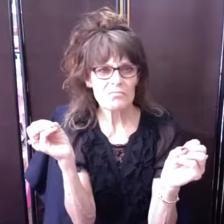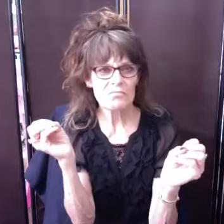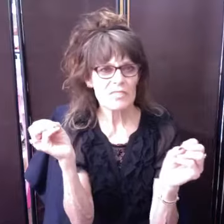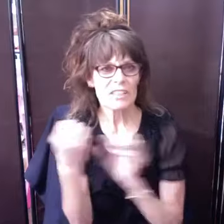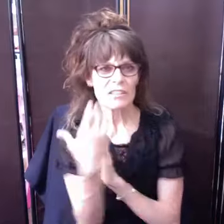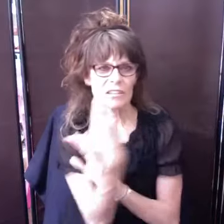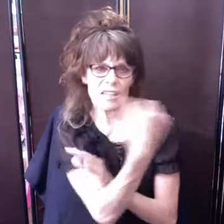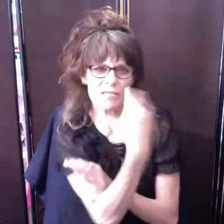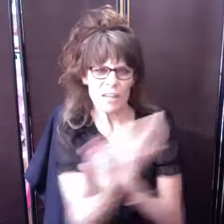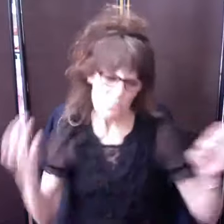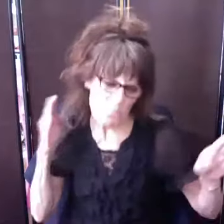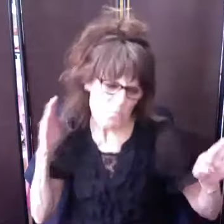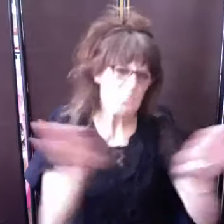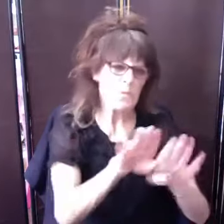the door harder, and yell louder. He wanted you to come.